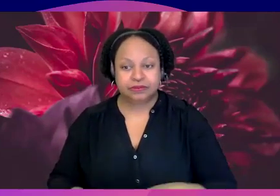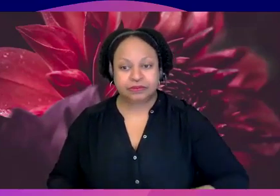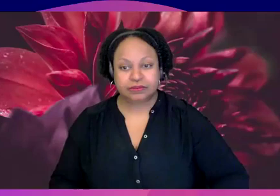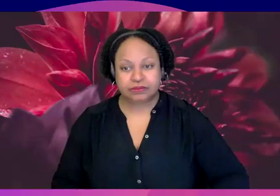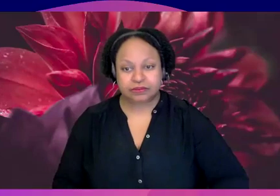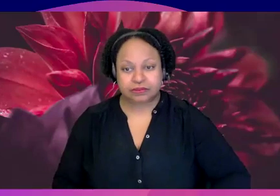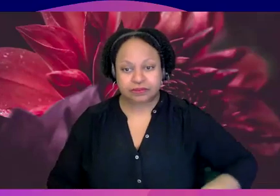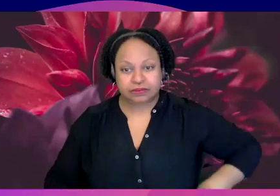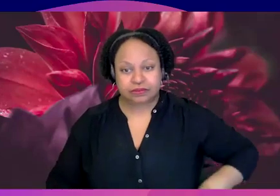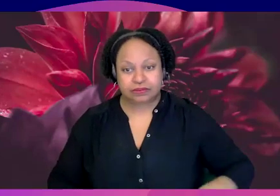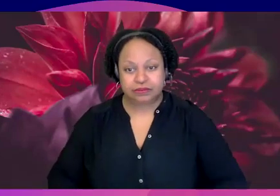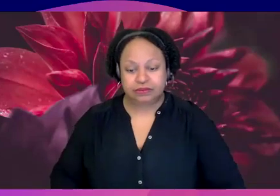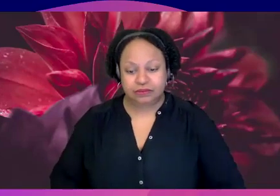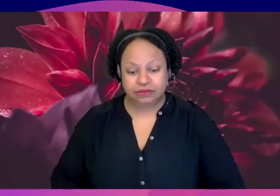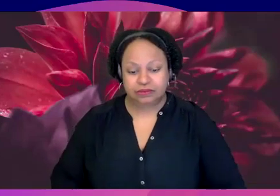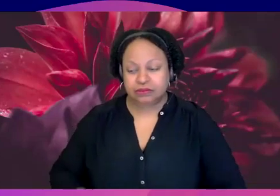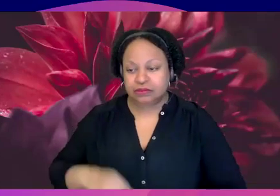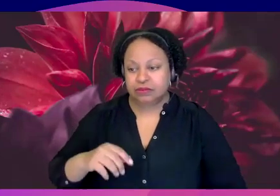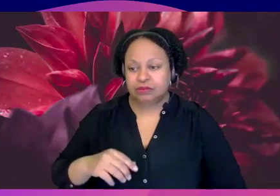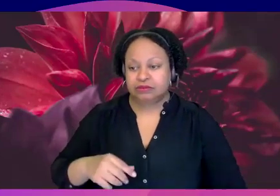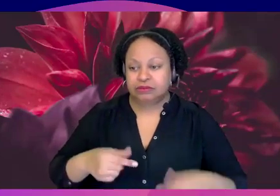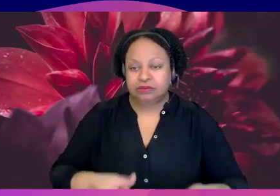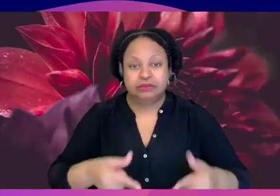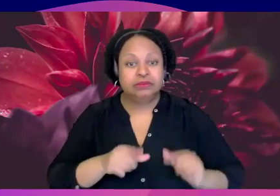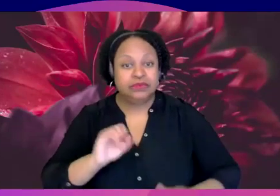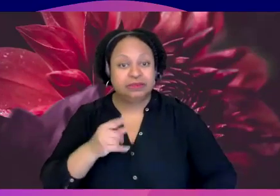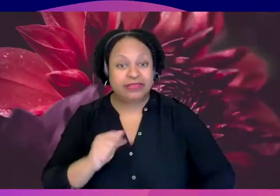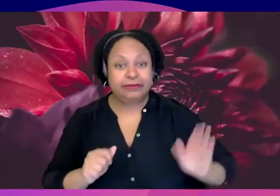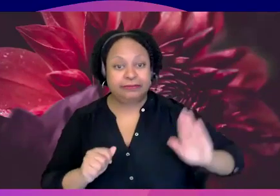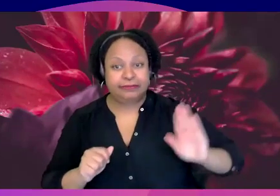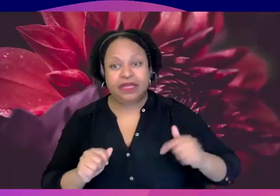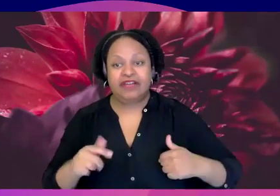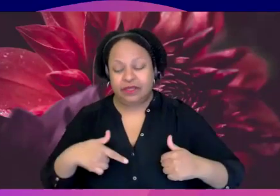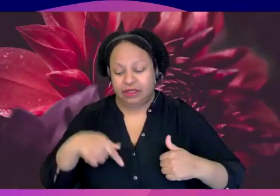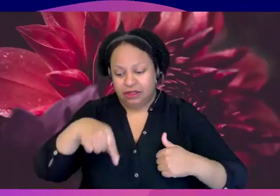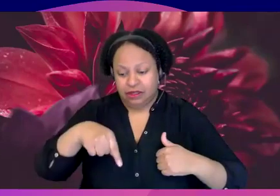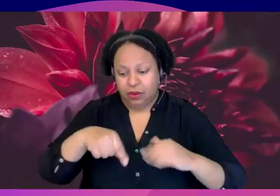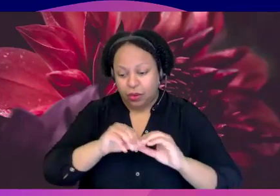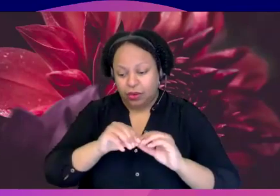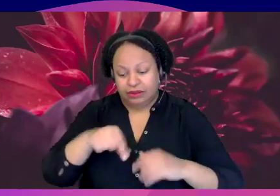Yeah, I guess I feel like I'm starting a lot, but I guess I'll say, professionalization has been a big topic of